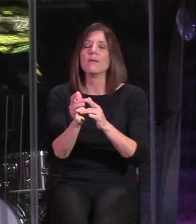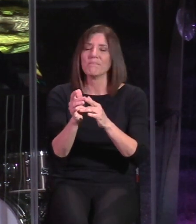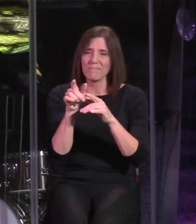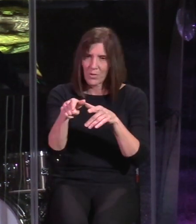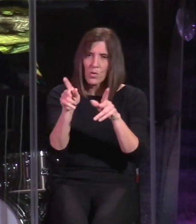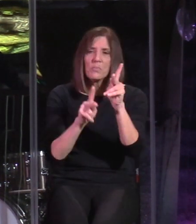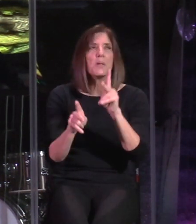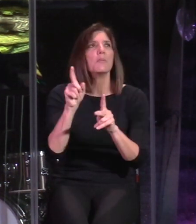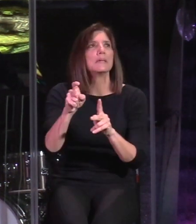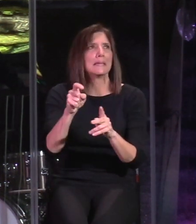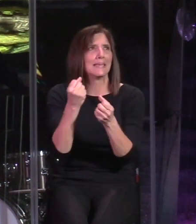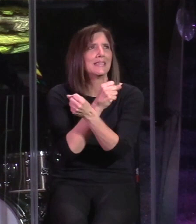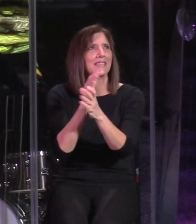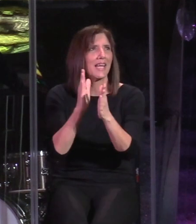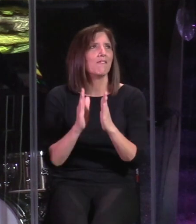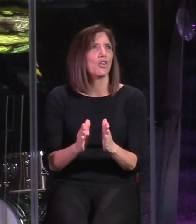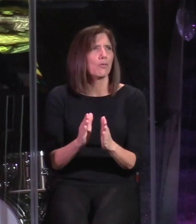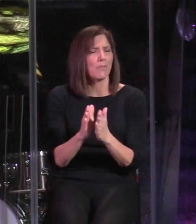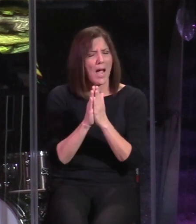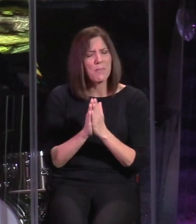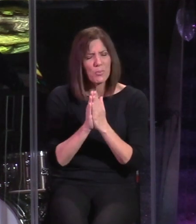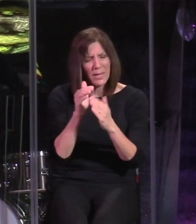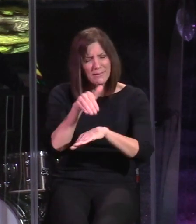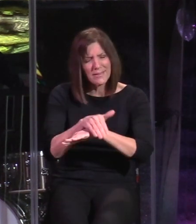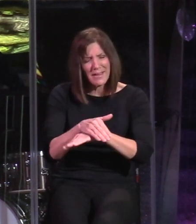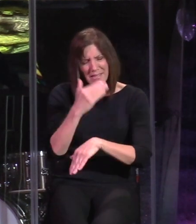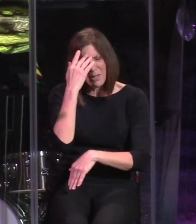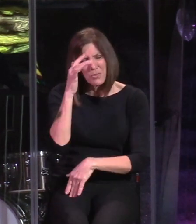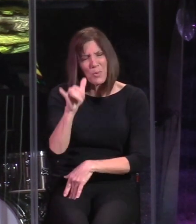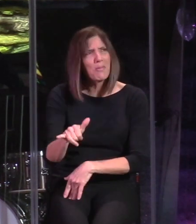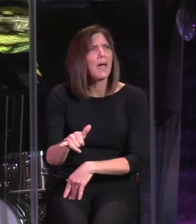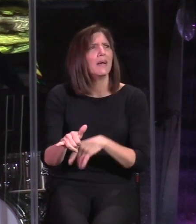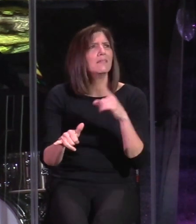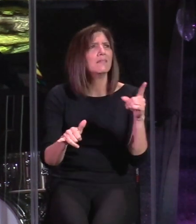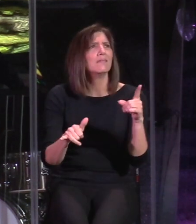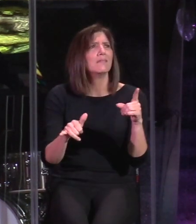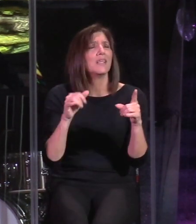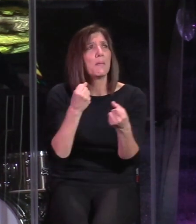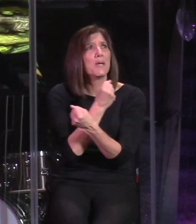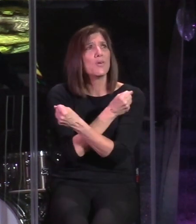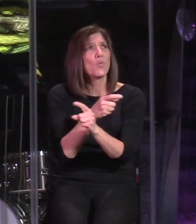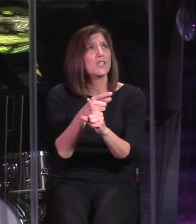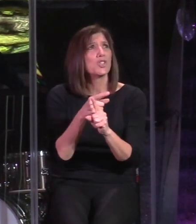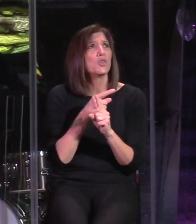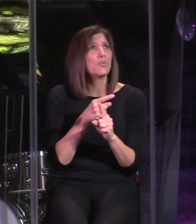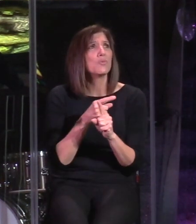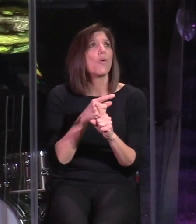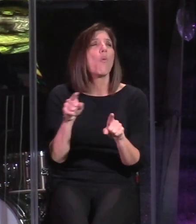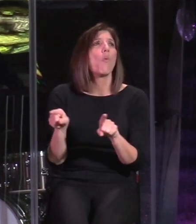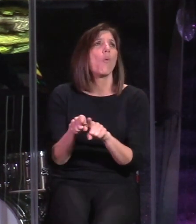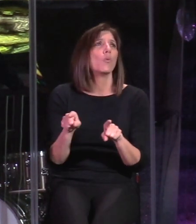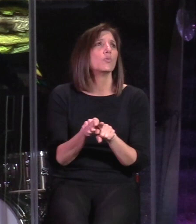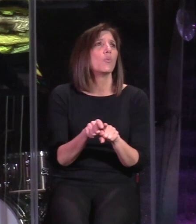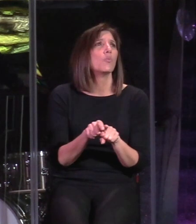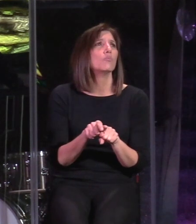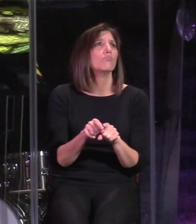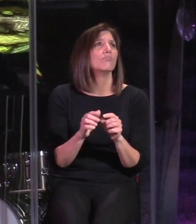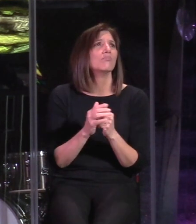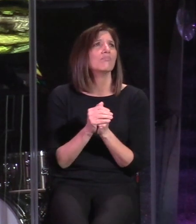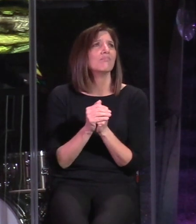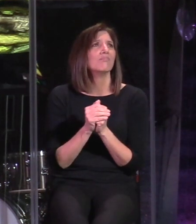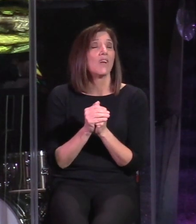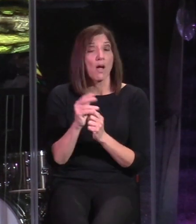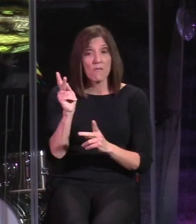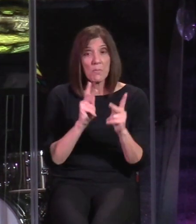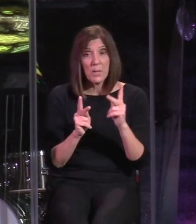that they do need a Savior and that Jesus Christ has made a way for them to be rescued and redeemed. Lord, I pray that for